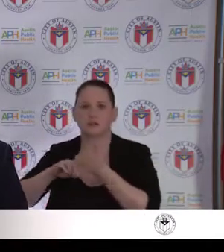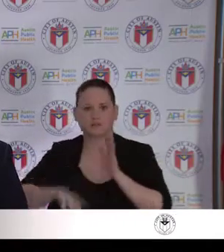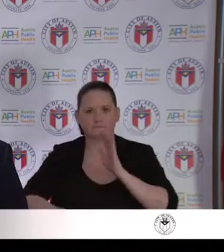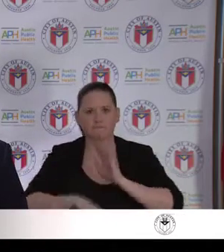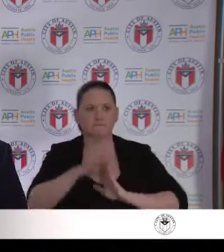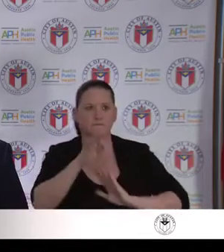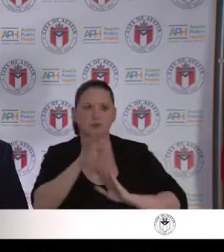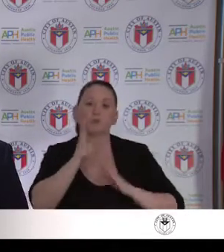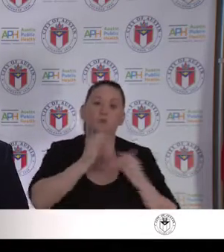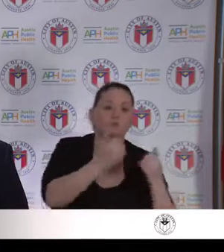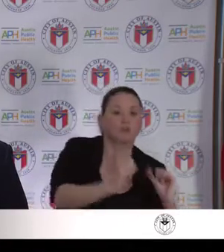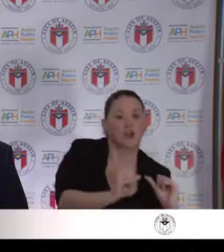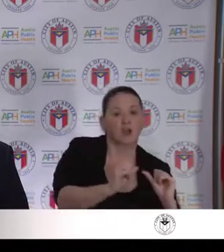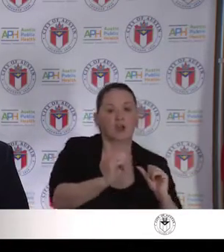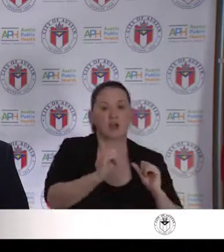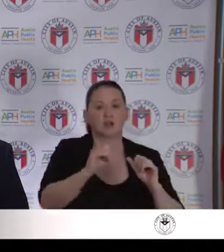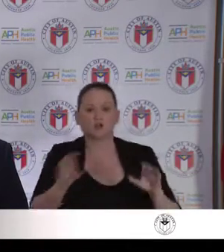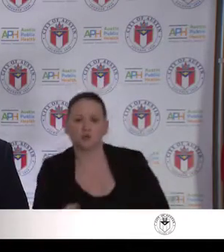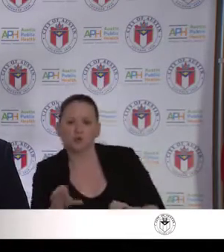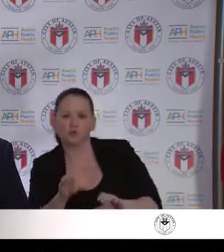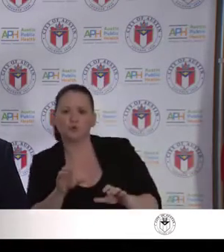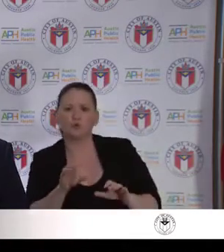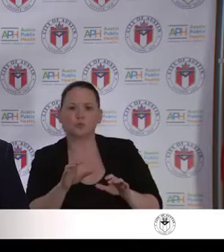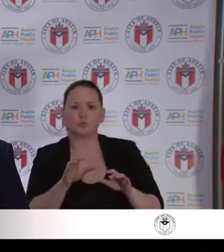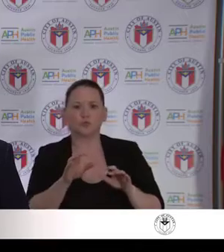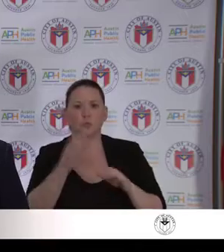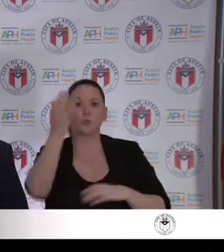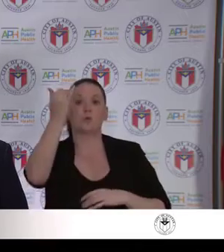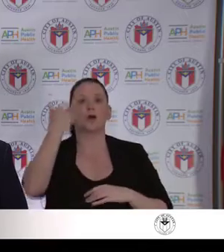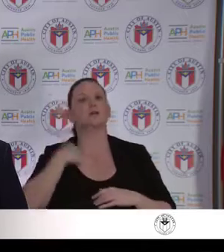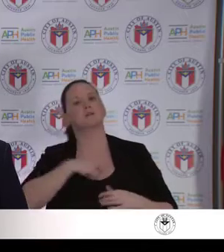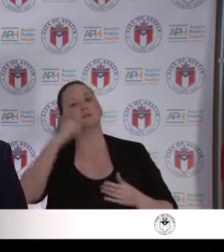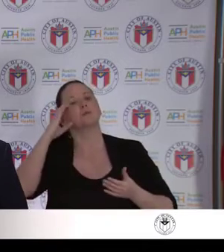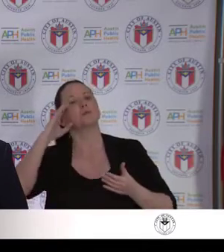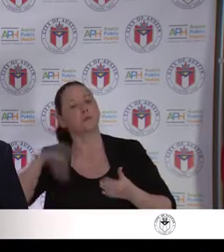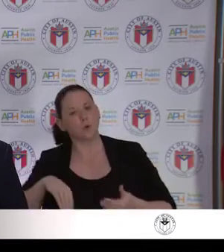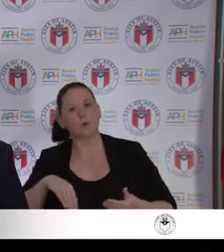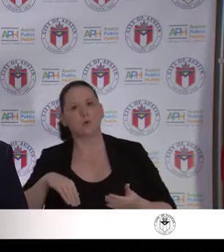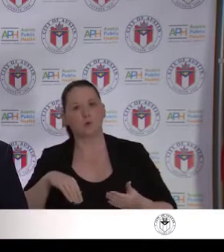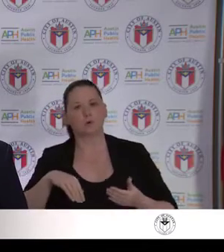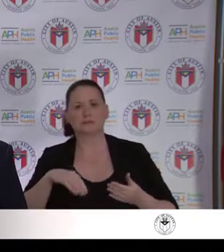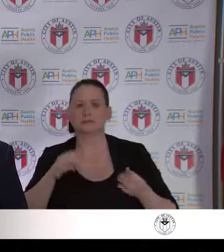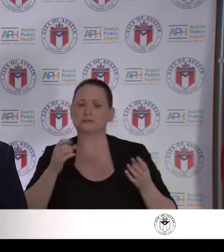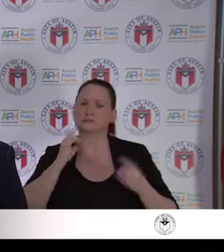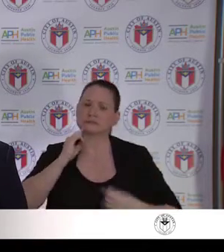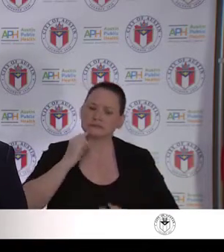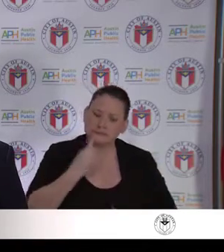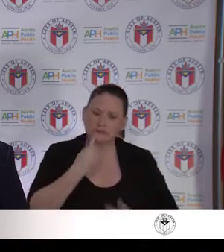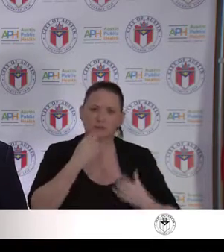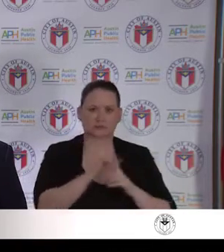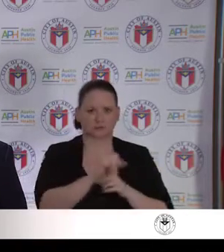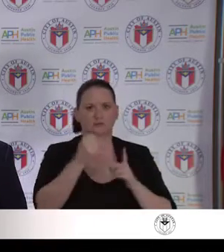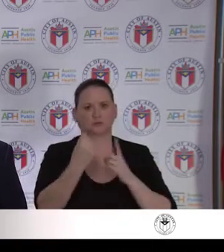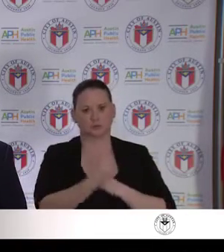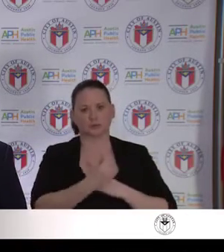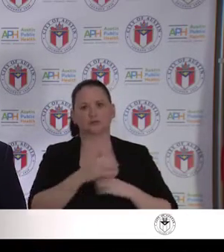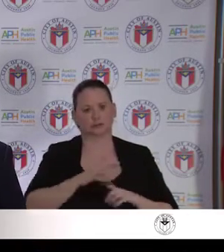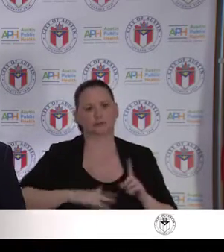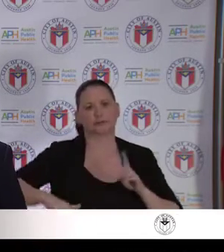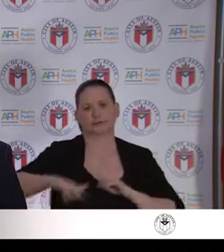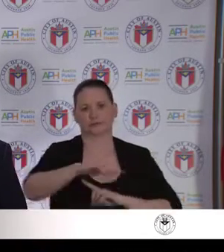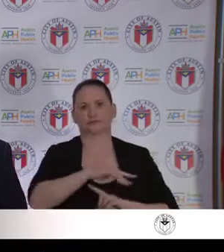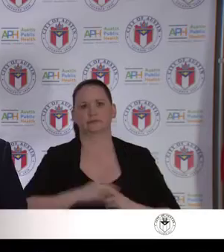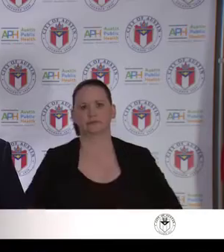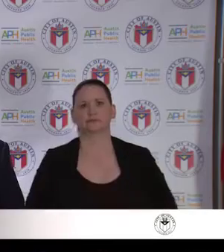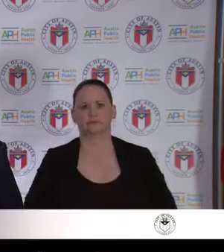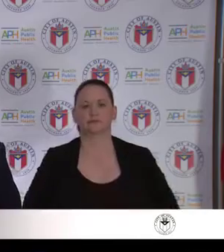be trying things and doing things because we recognize the gravity of the situation that we are